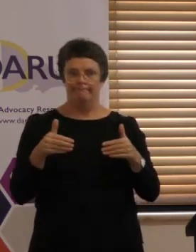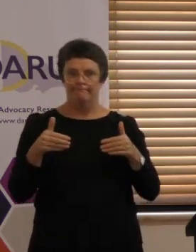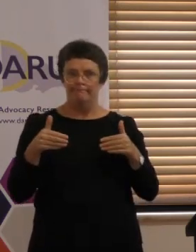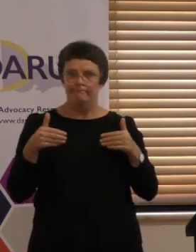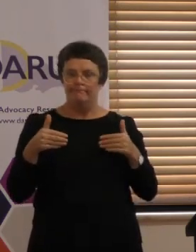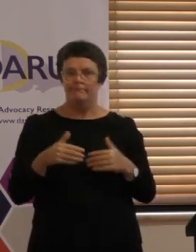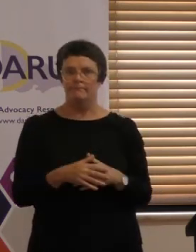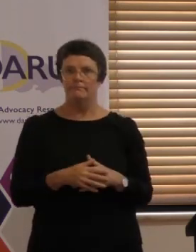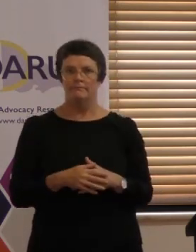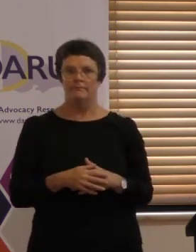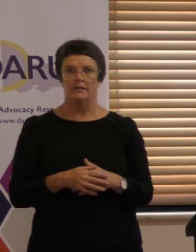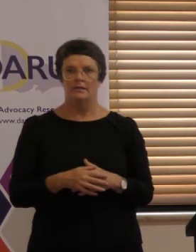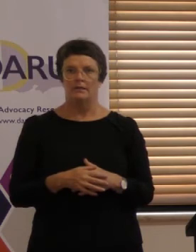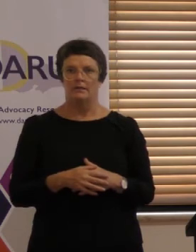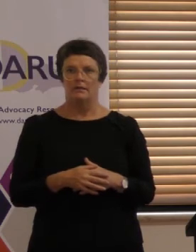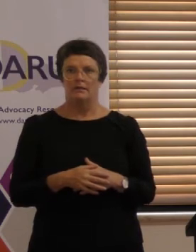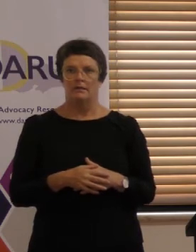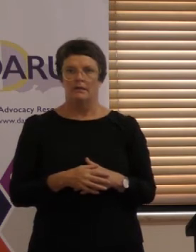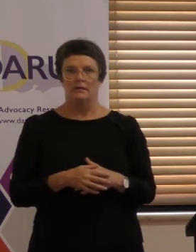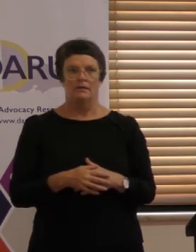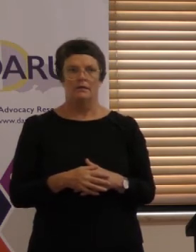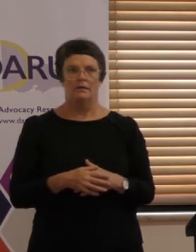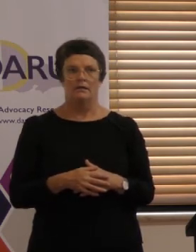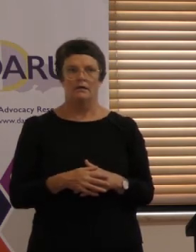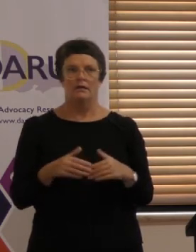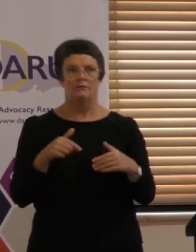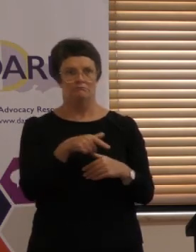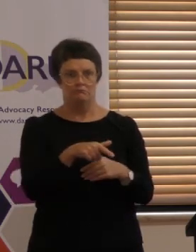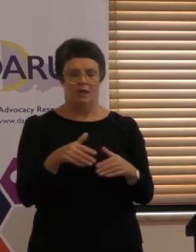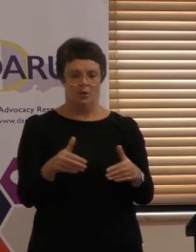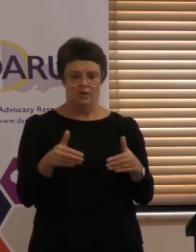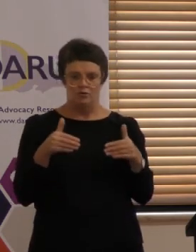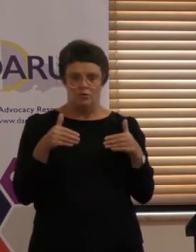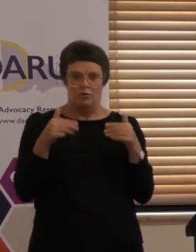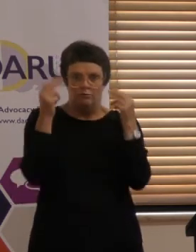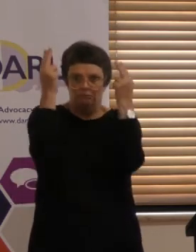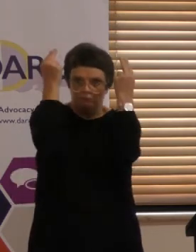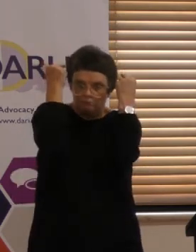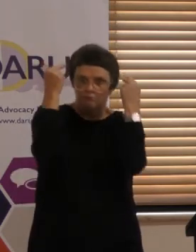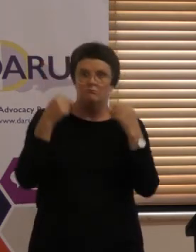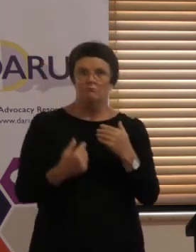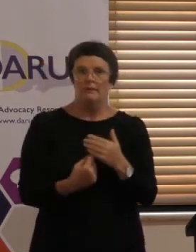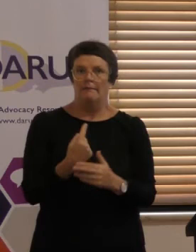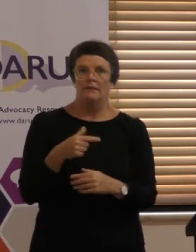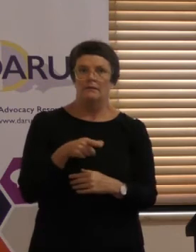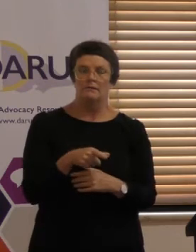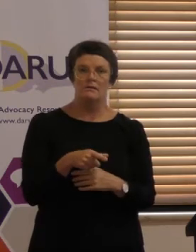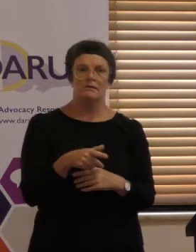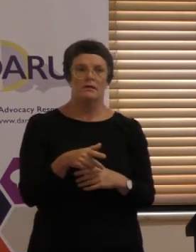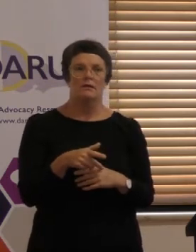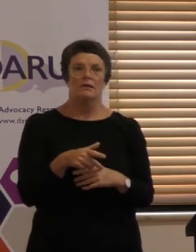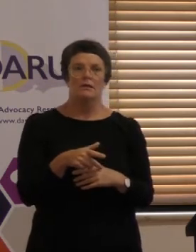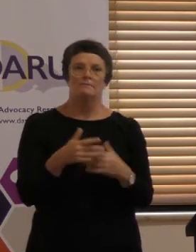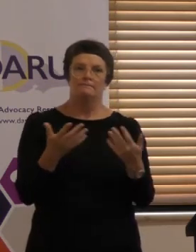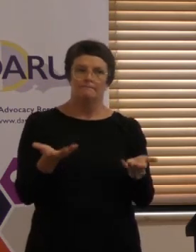also really important to understand is that when that withdrawal happens, you know, some of you might have heard what Julie